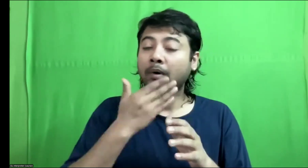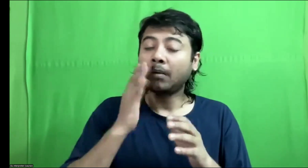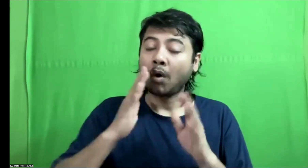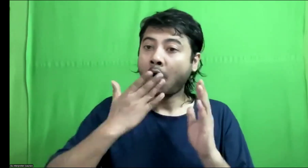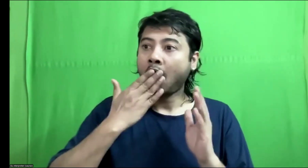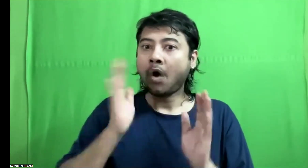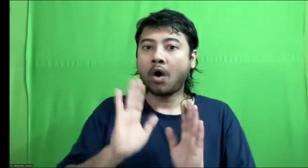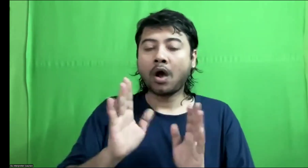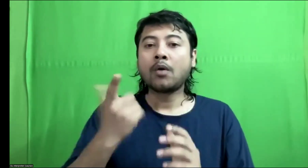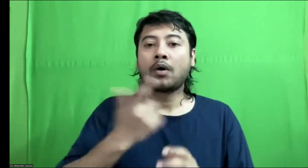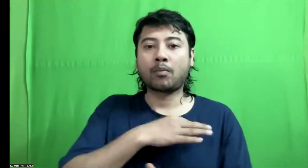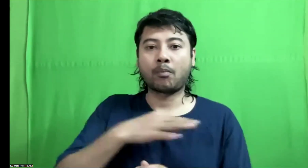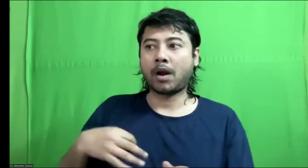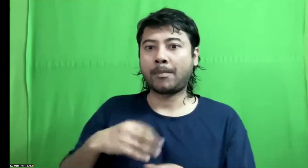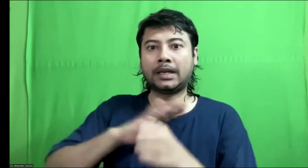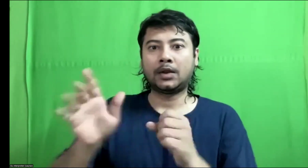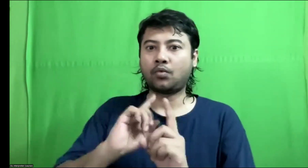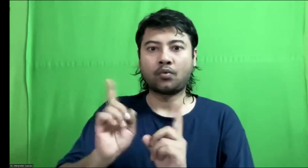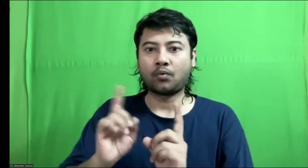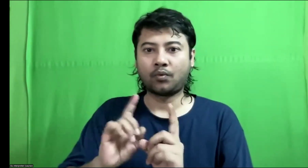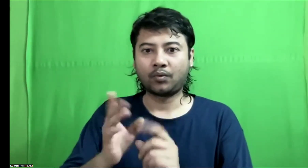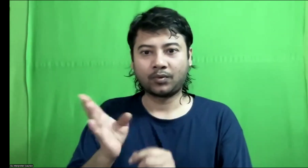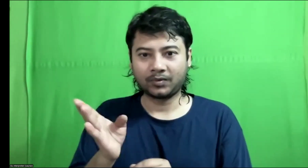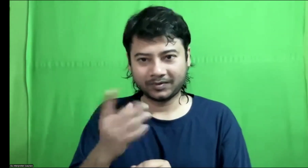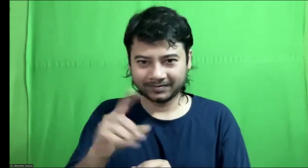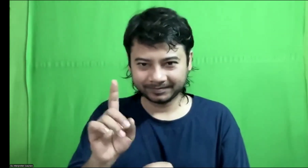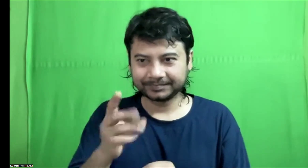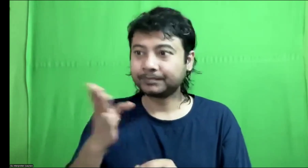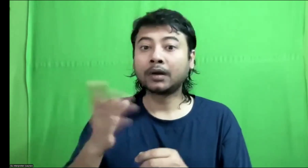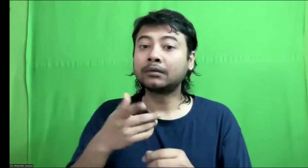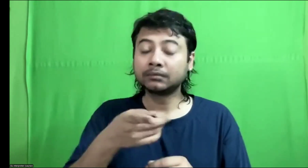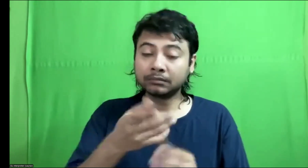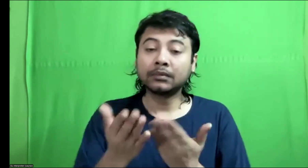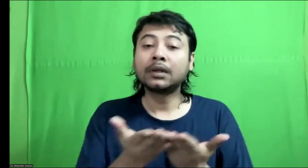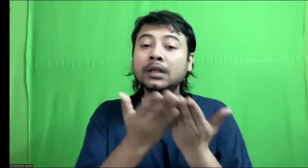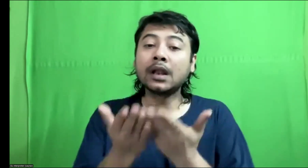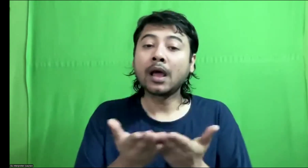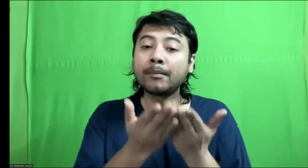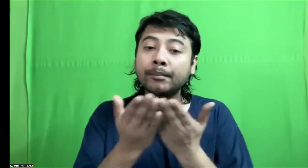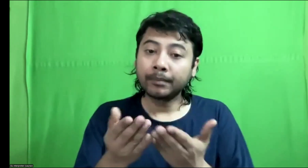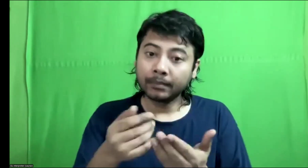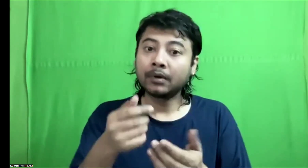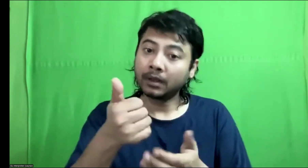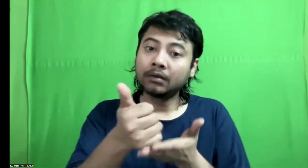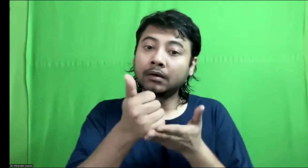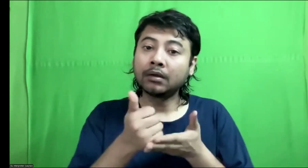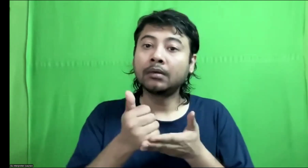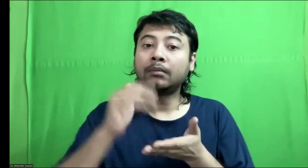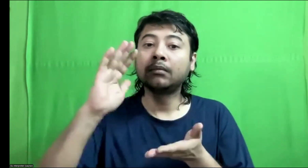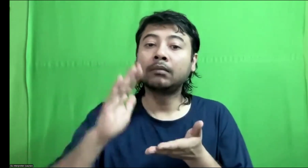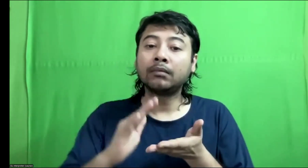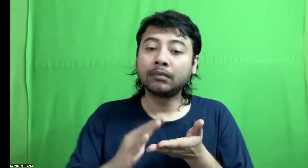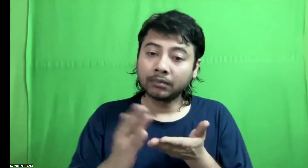Now it is said that Satyug, you remember, we have four yugas, Satyug, Dwapar, Treta,